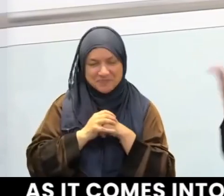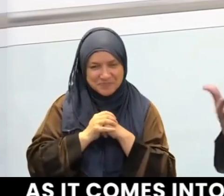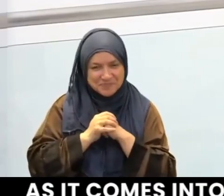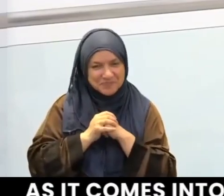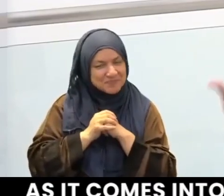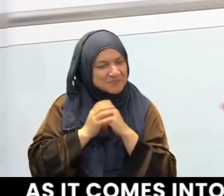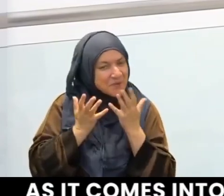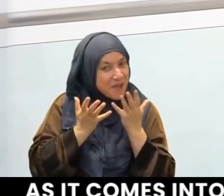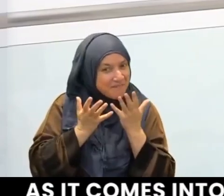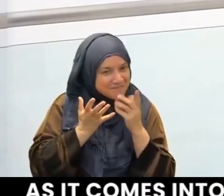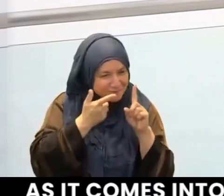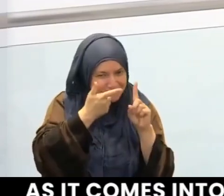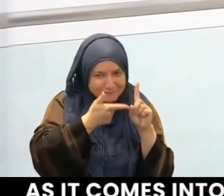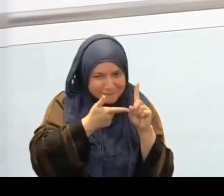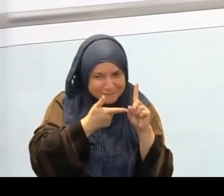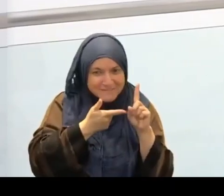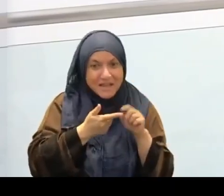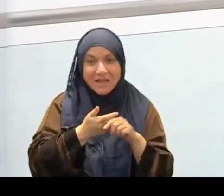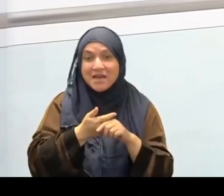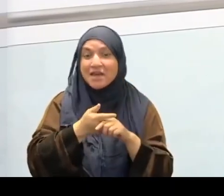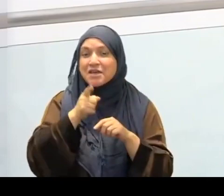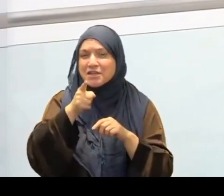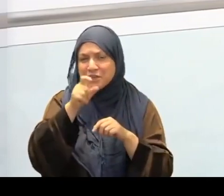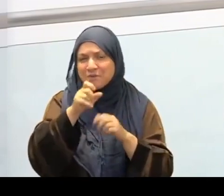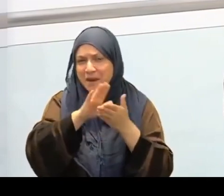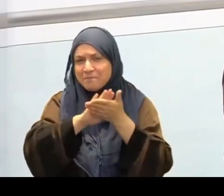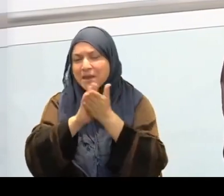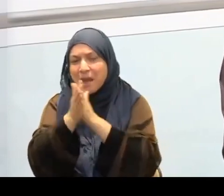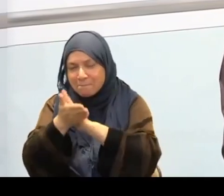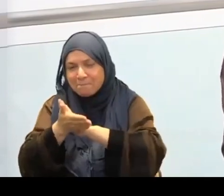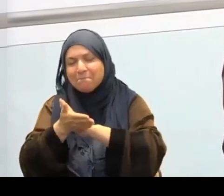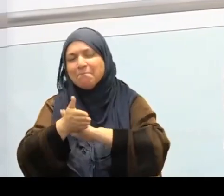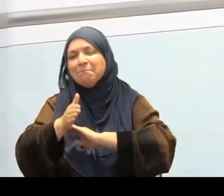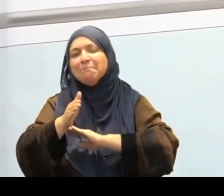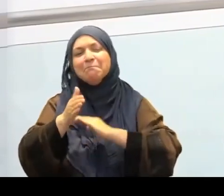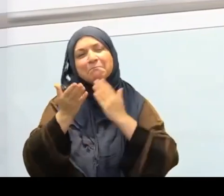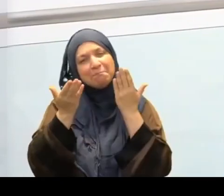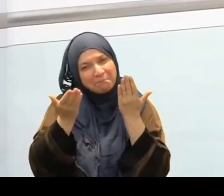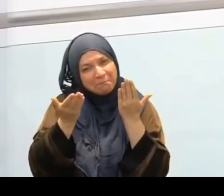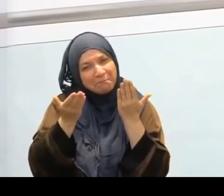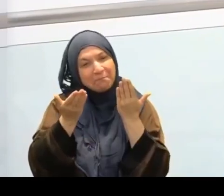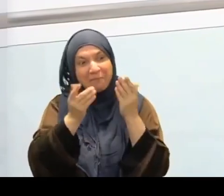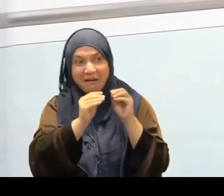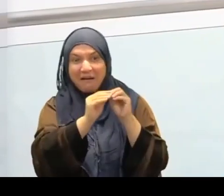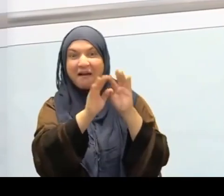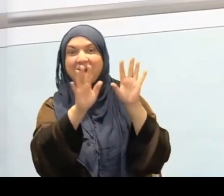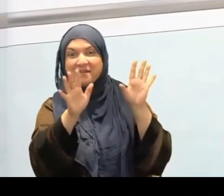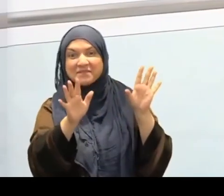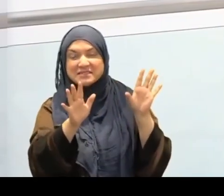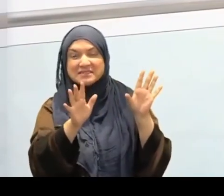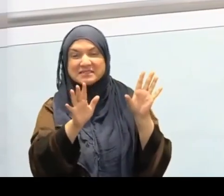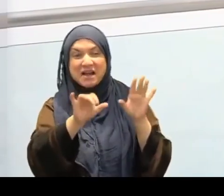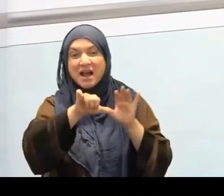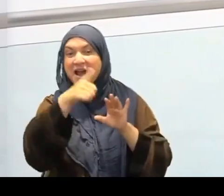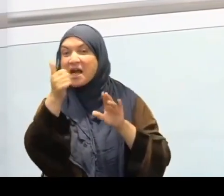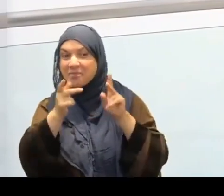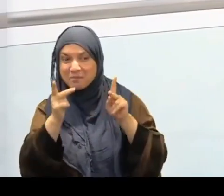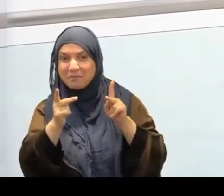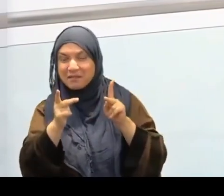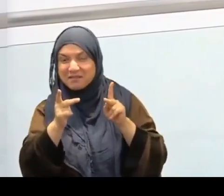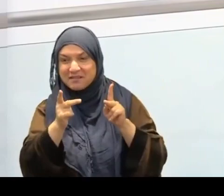into terms with the way that you deal with people, there are obvious violations of contracts, obvious broken